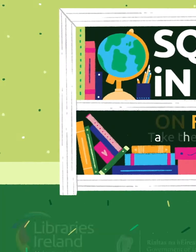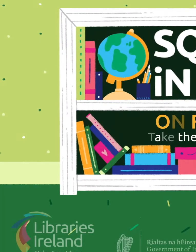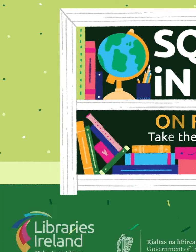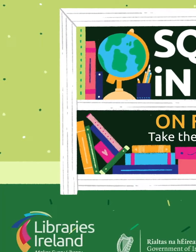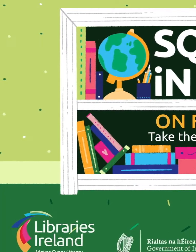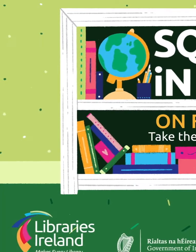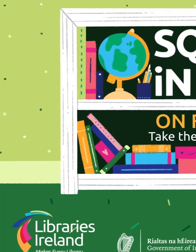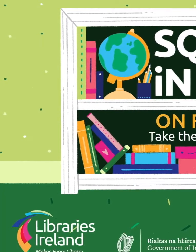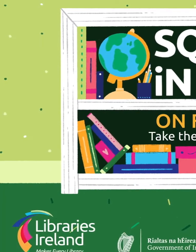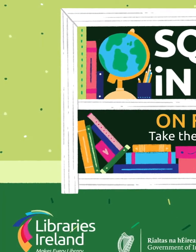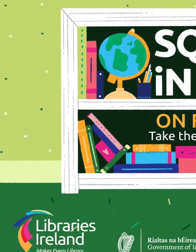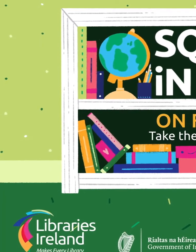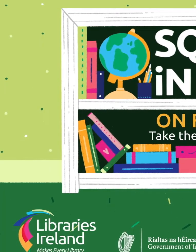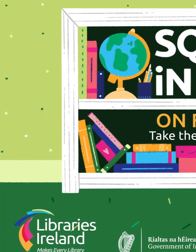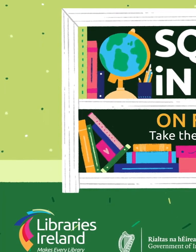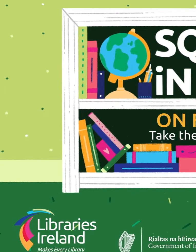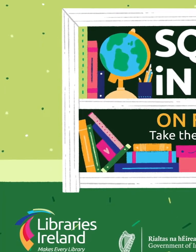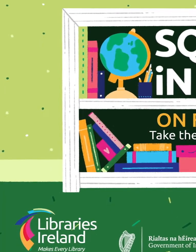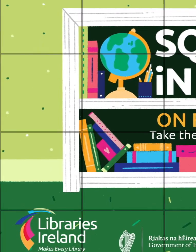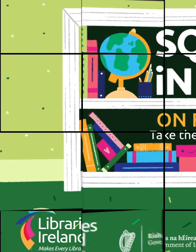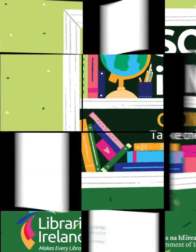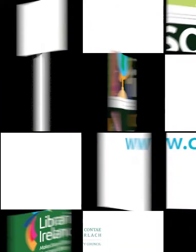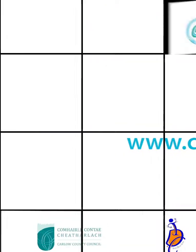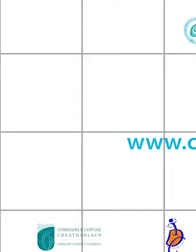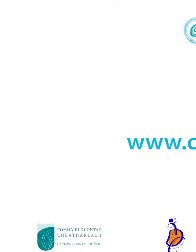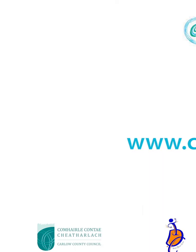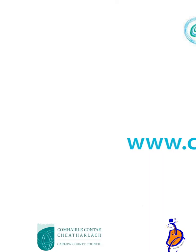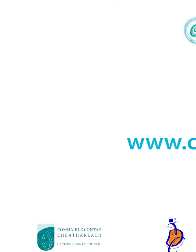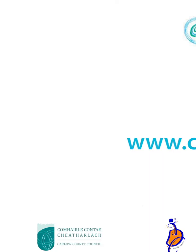Squeezing a read for Ireland Reads on the 25th of February.